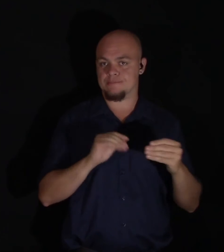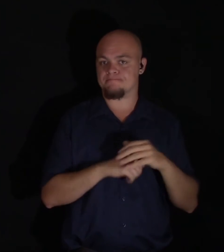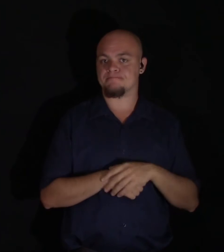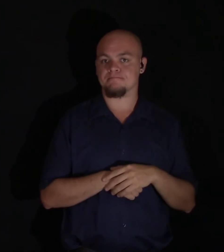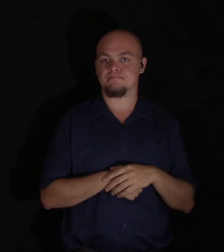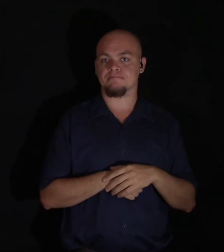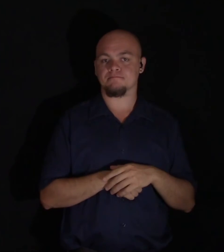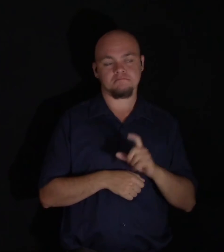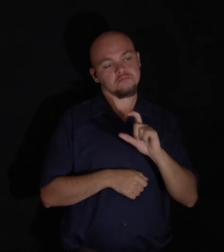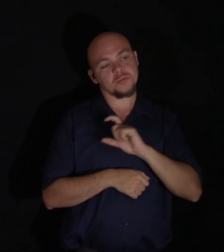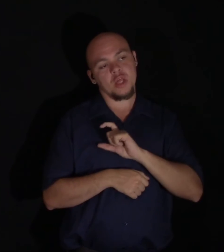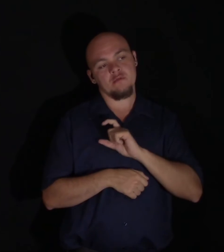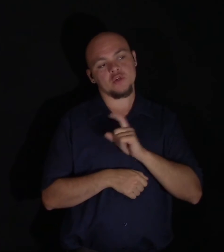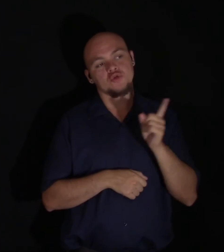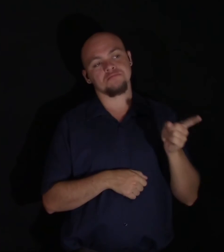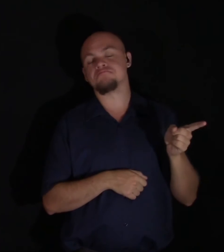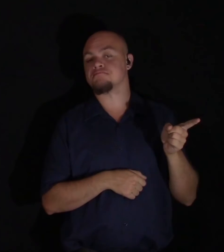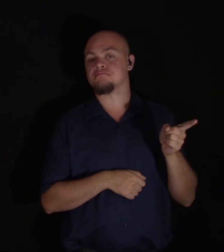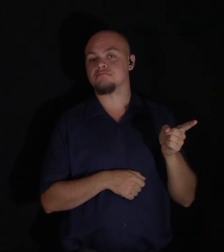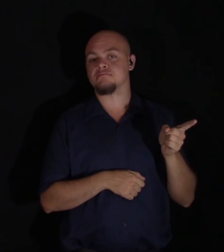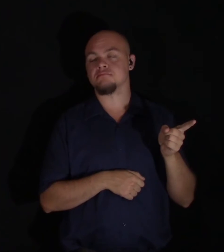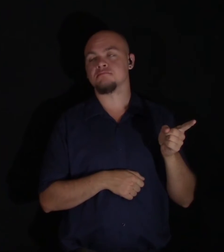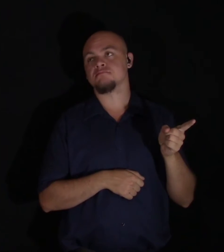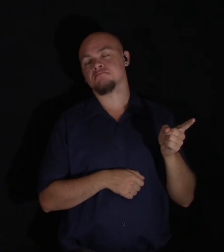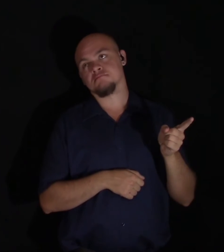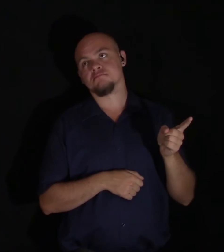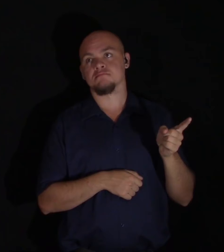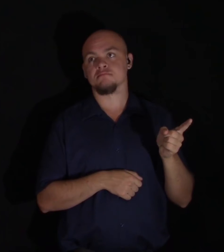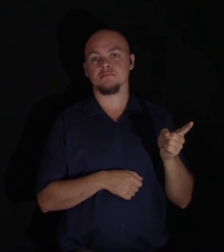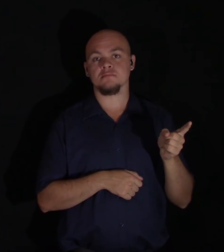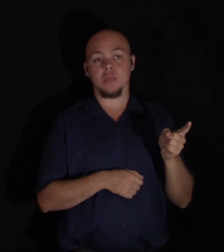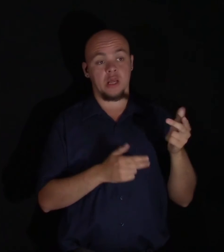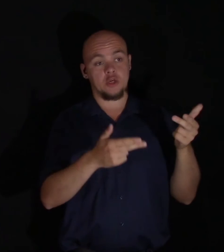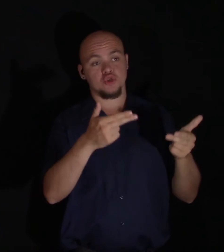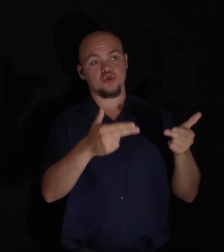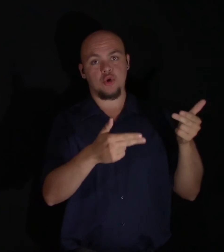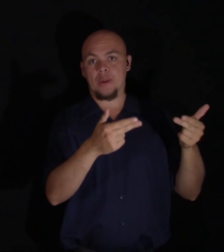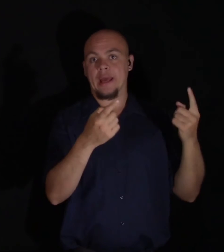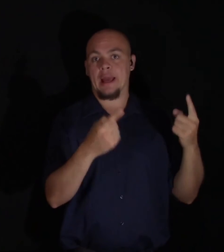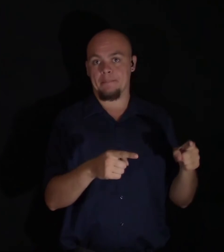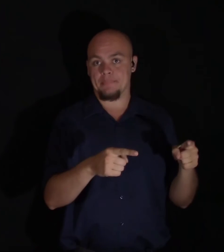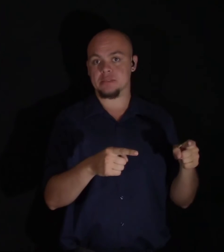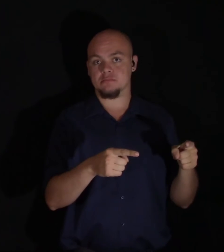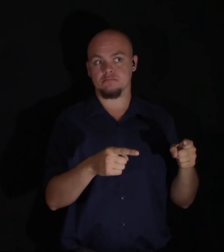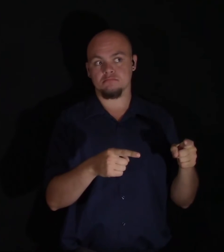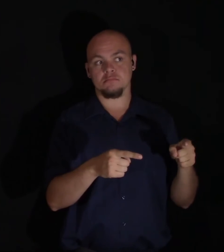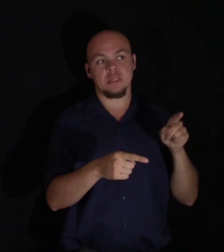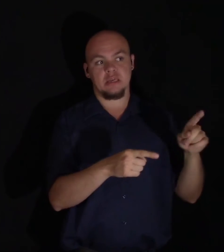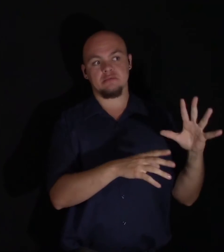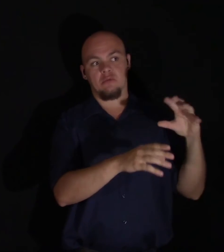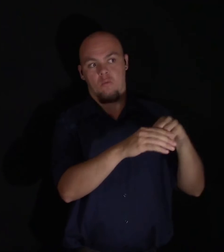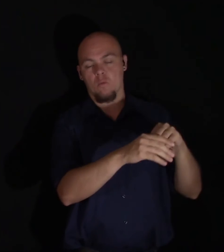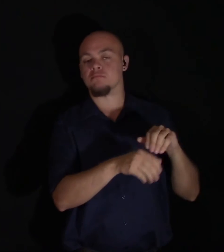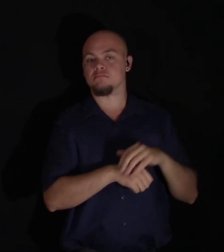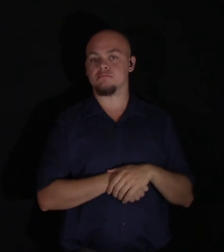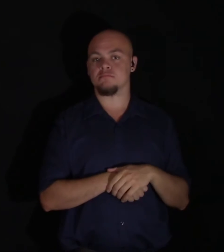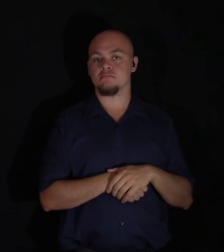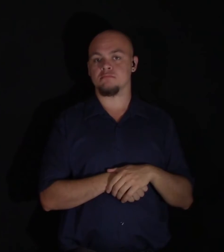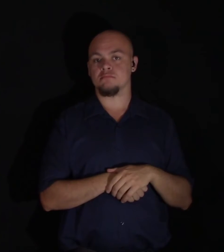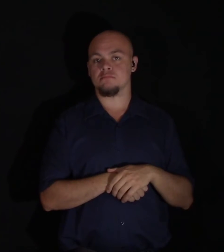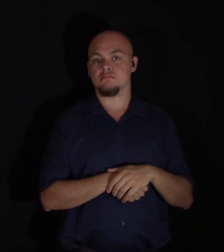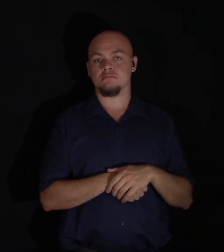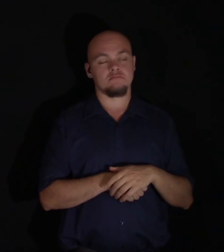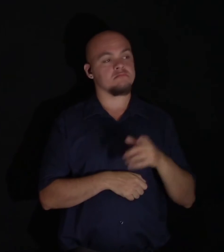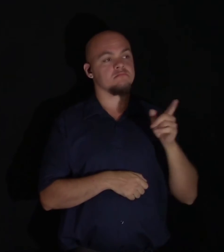an officer who was involved in a shooting. Okay. I go out, deal with